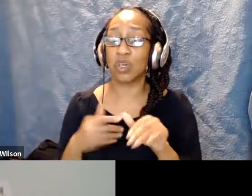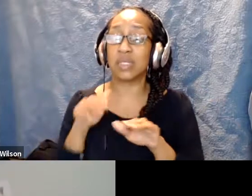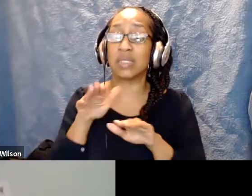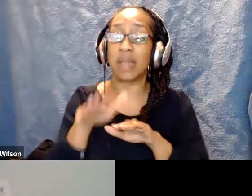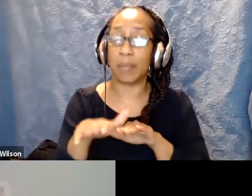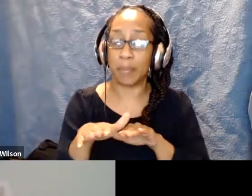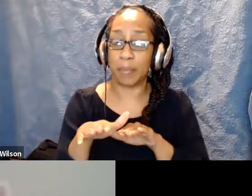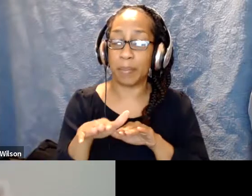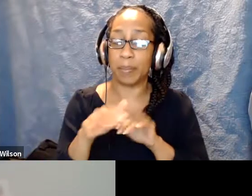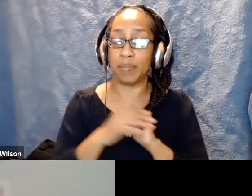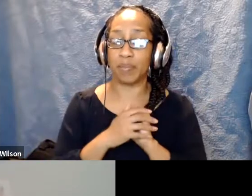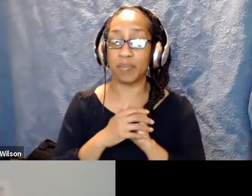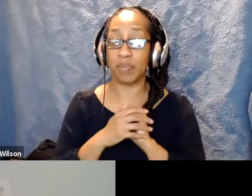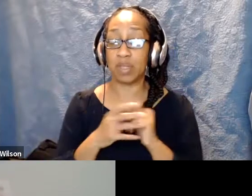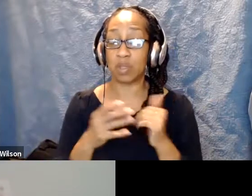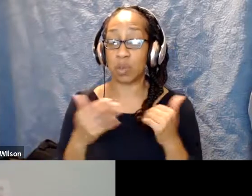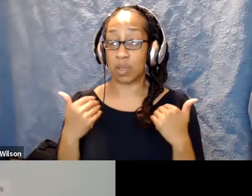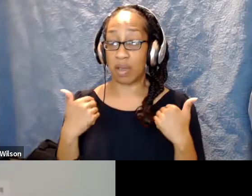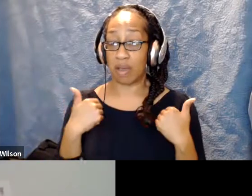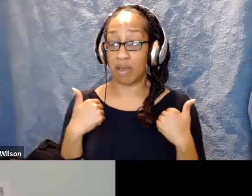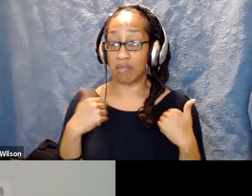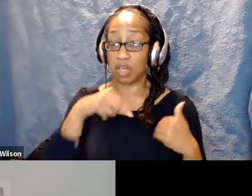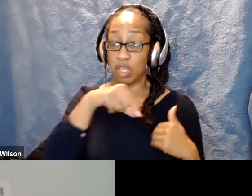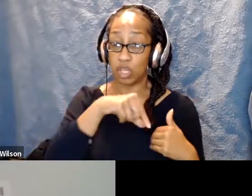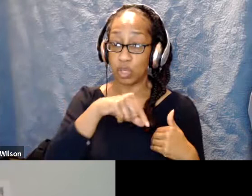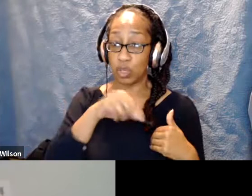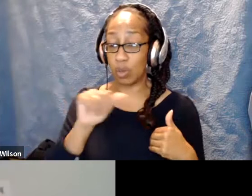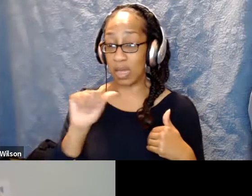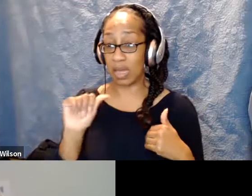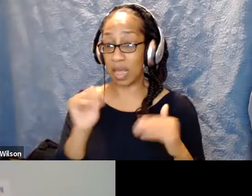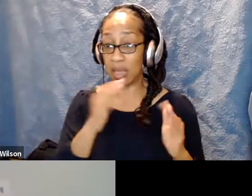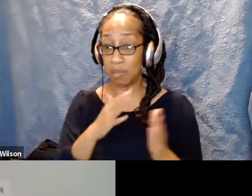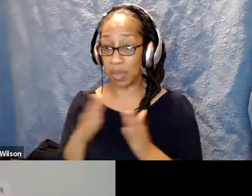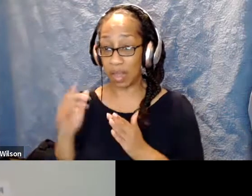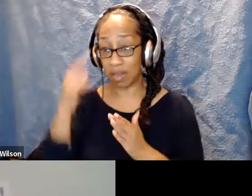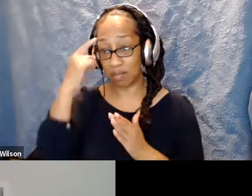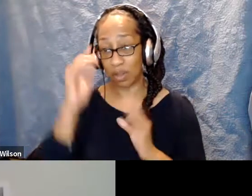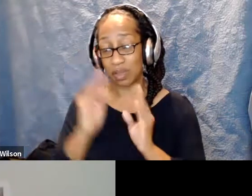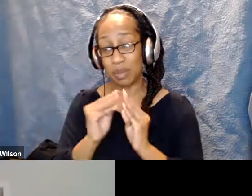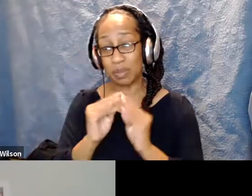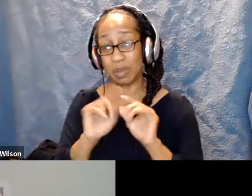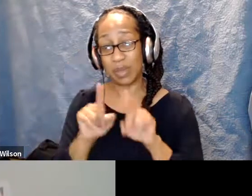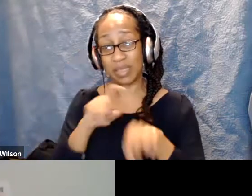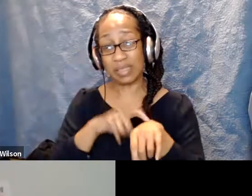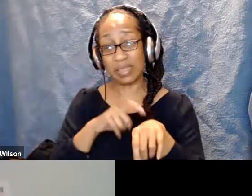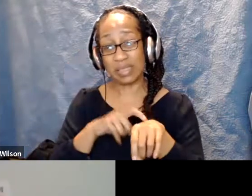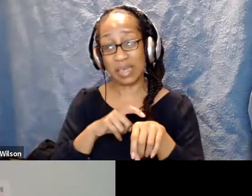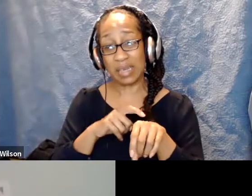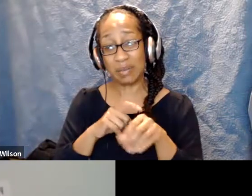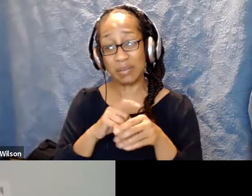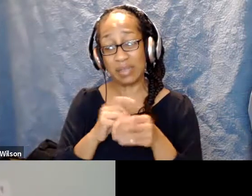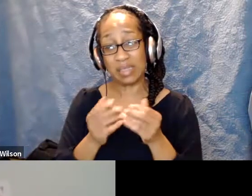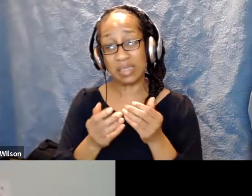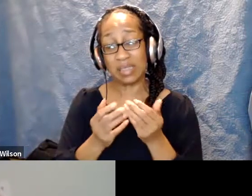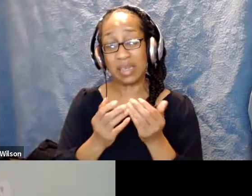We have a Q&A planned for this session. However, we are almost at time. I see that there are 11 questions